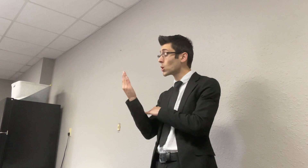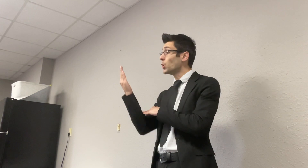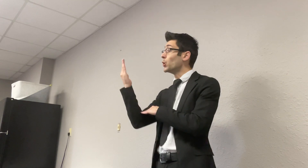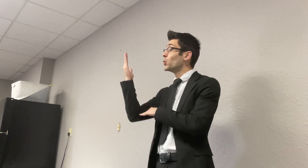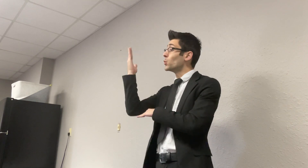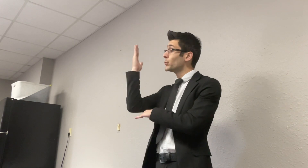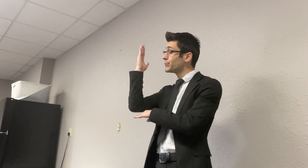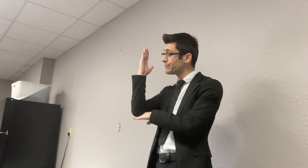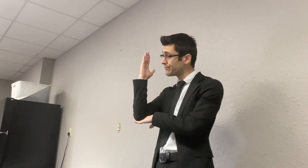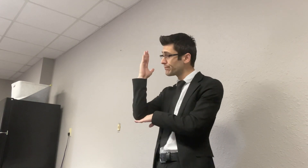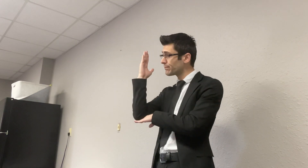noon,